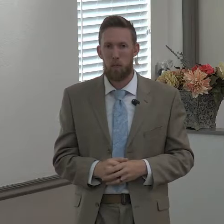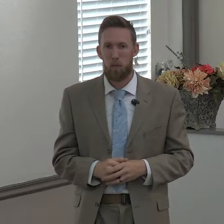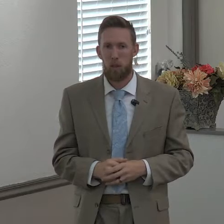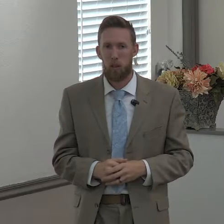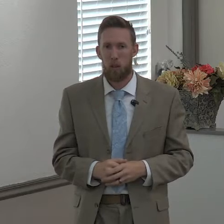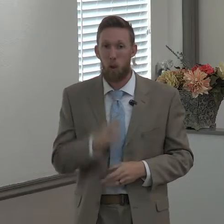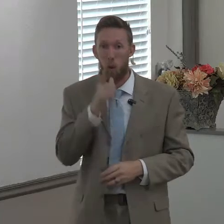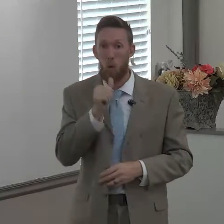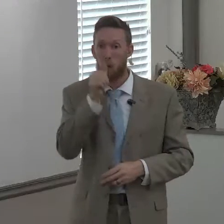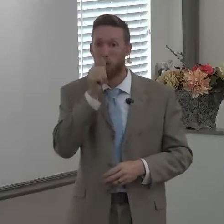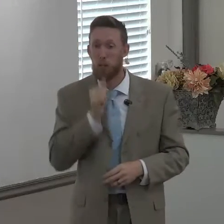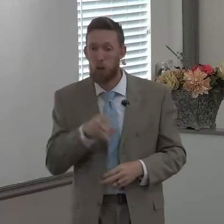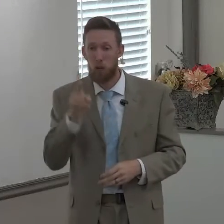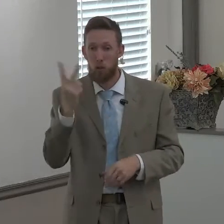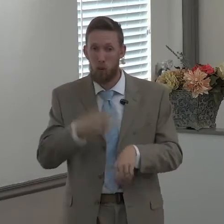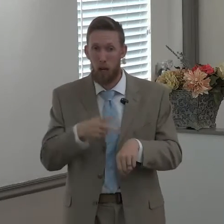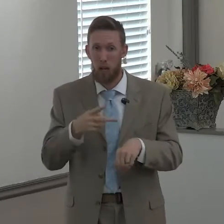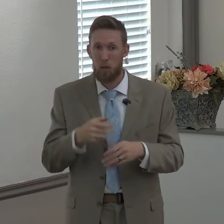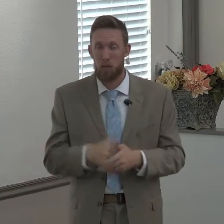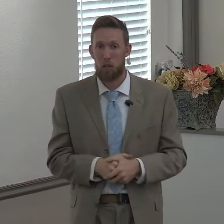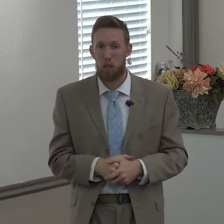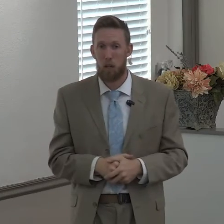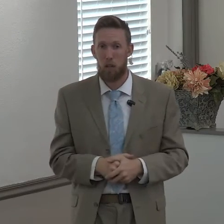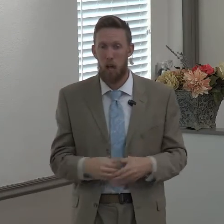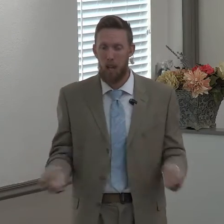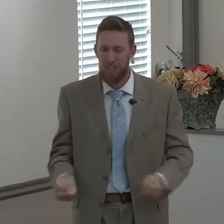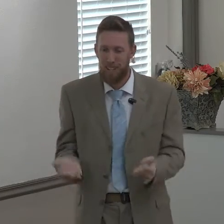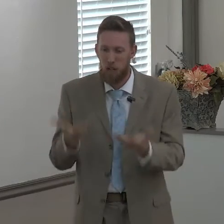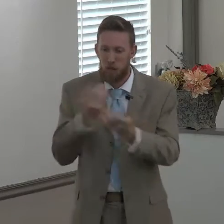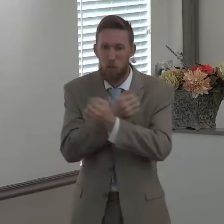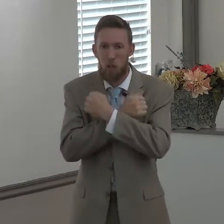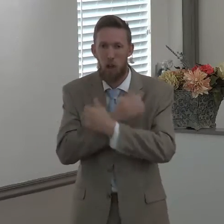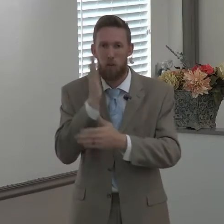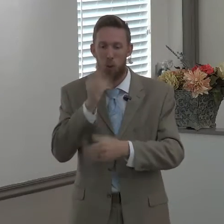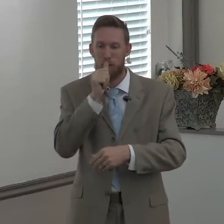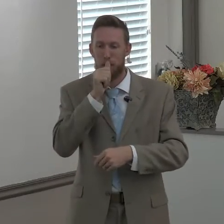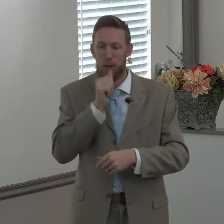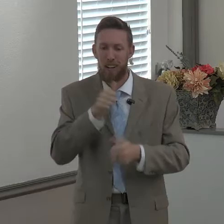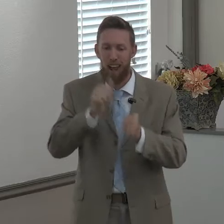And how many would have taken it the second time?